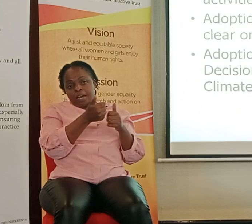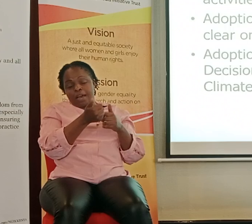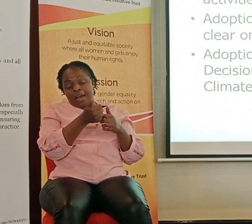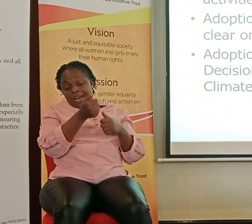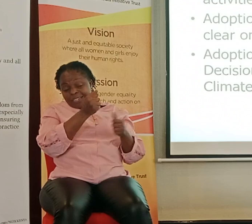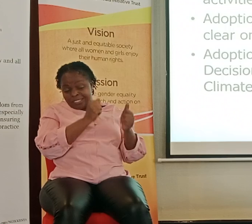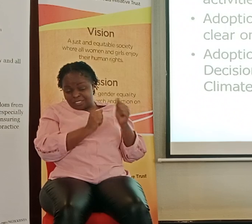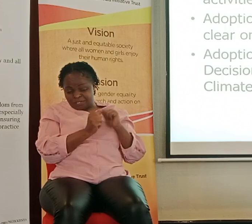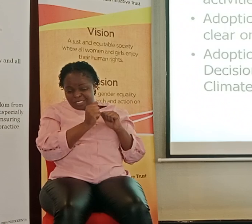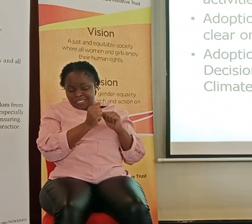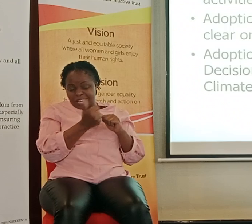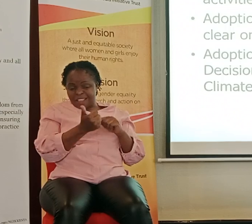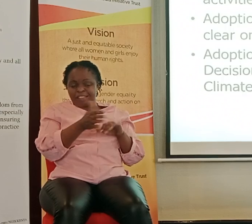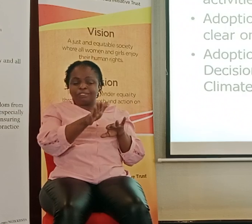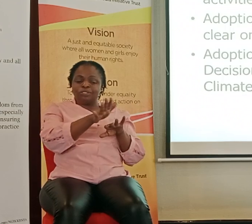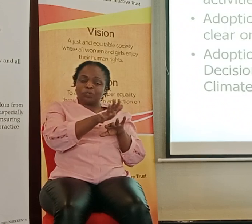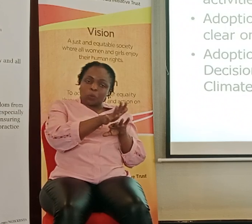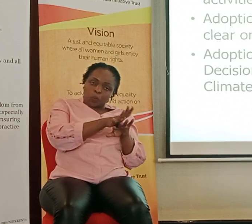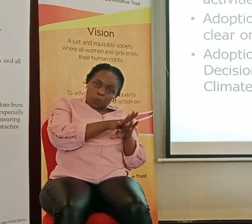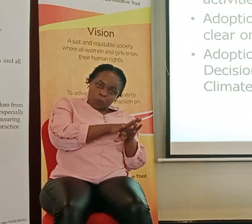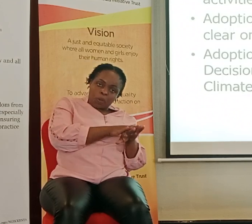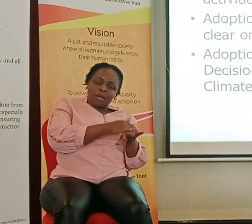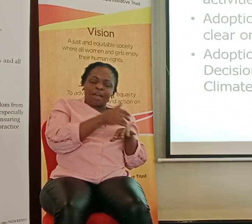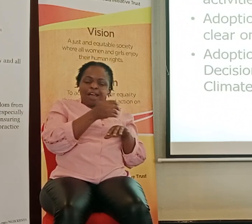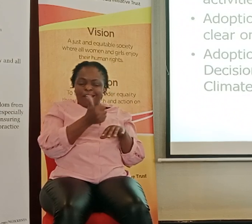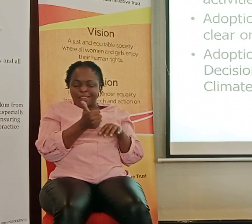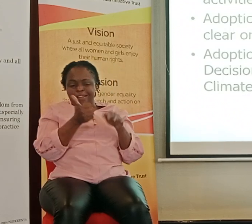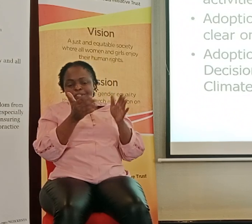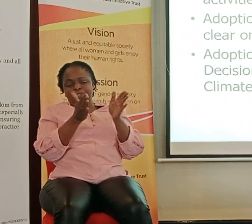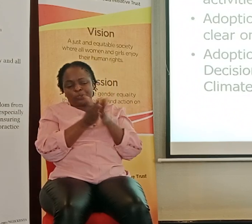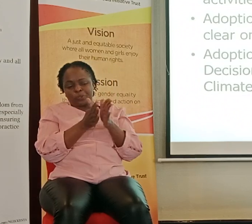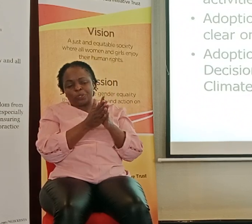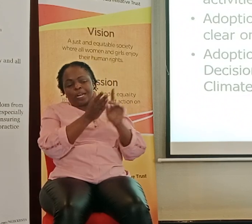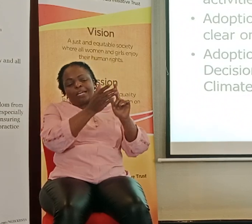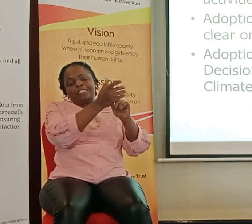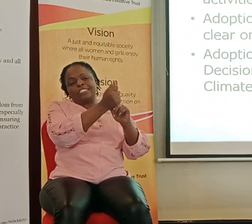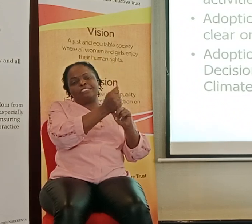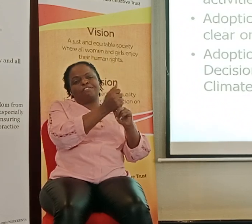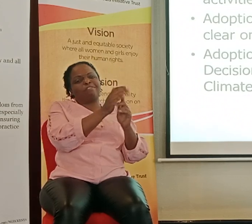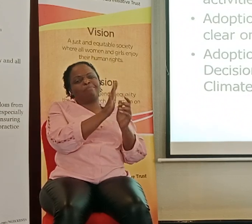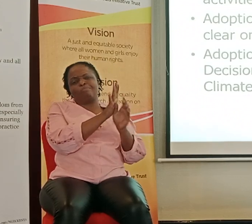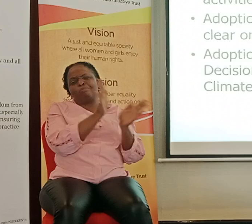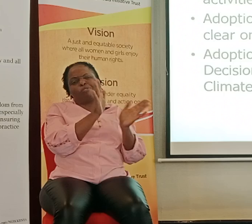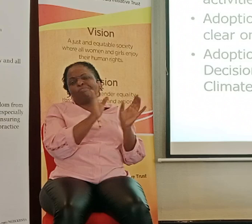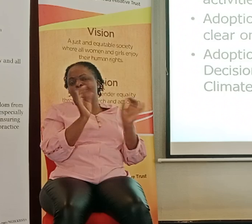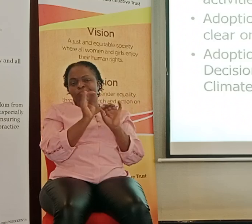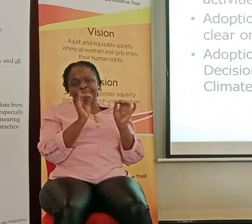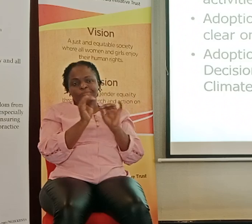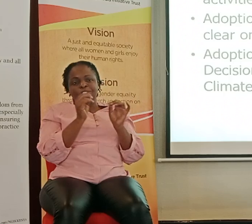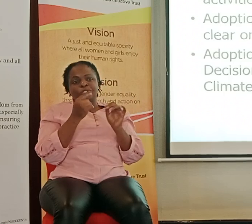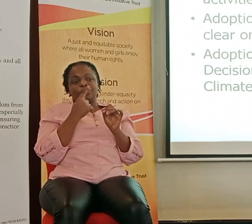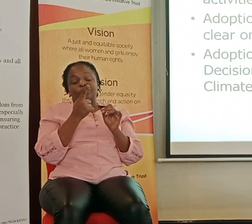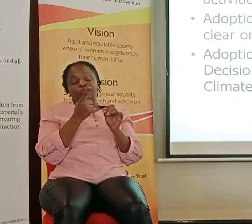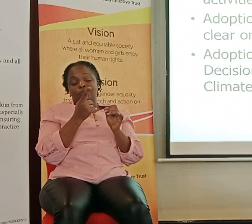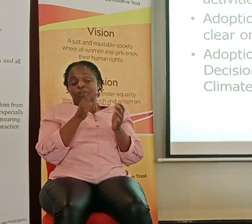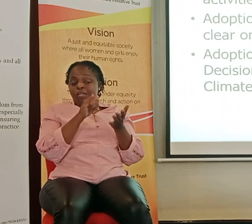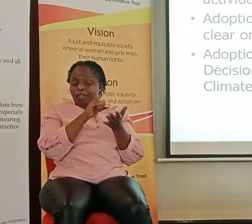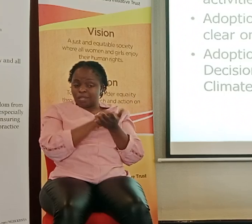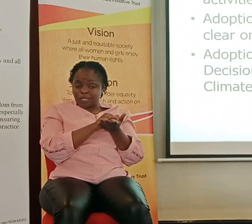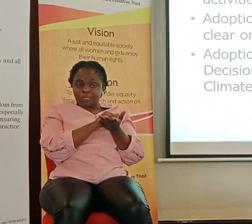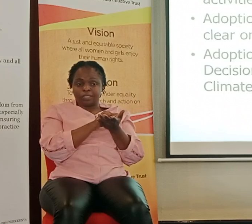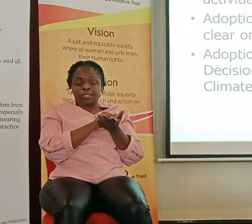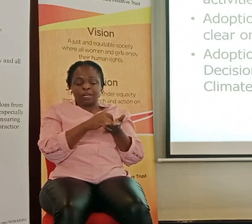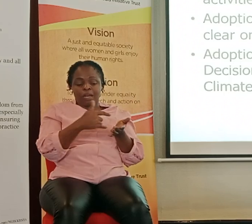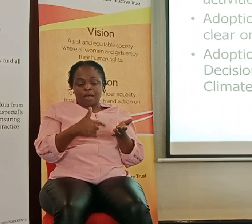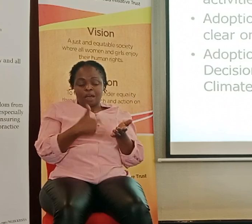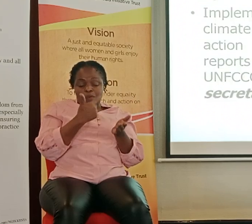some lagged behind or did not, totally did not achieve much. So that is